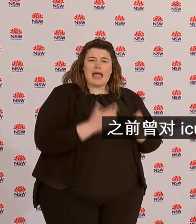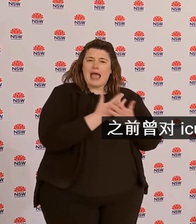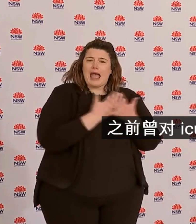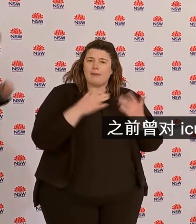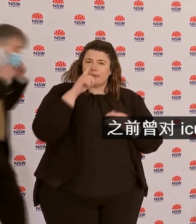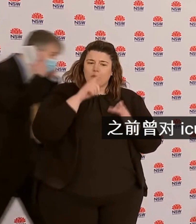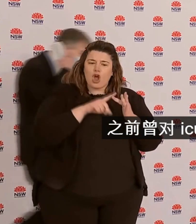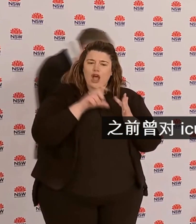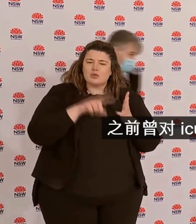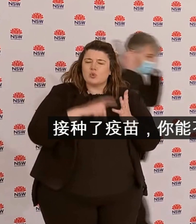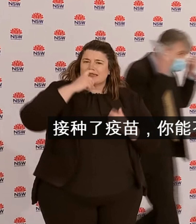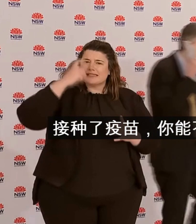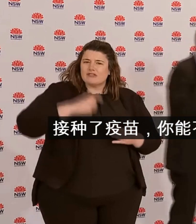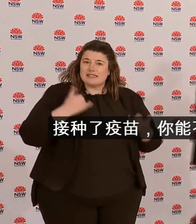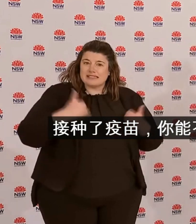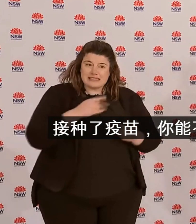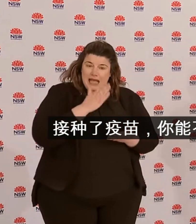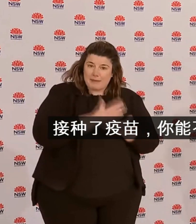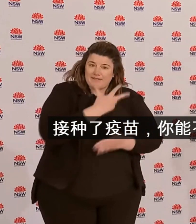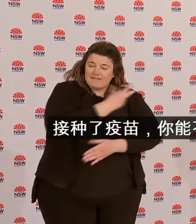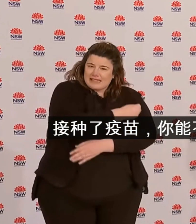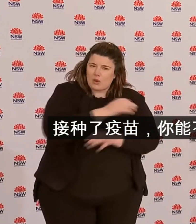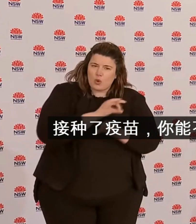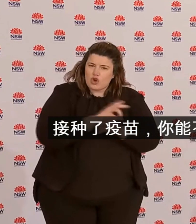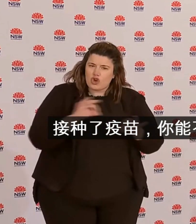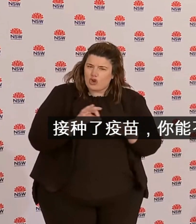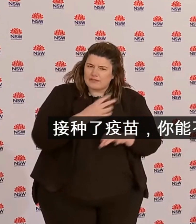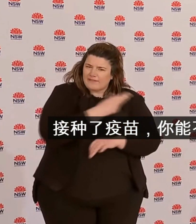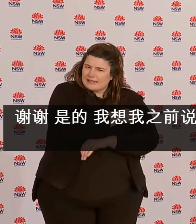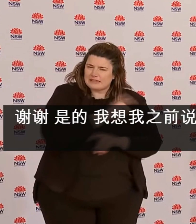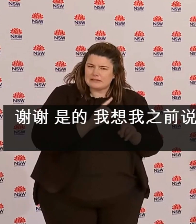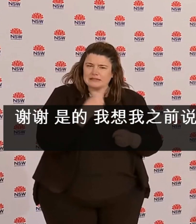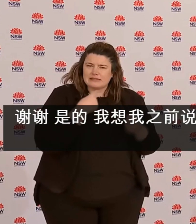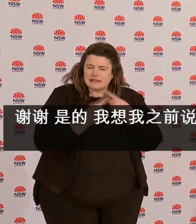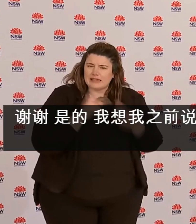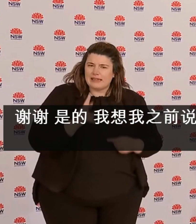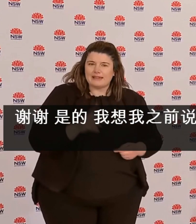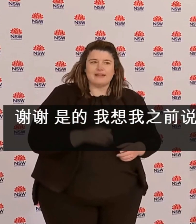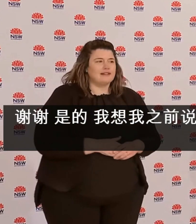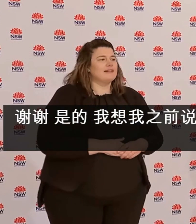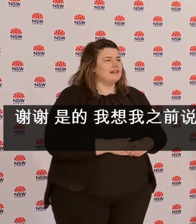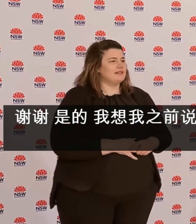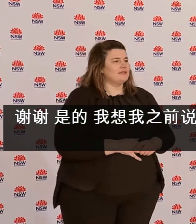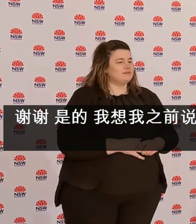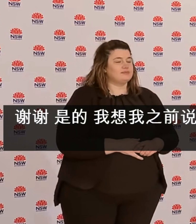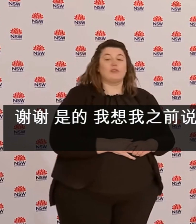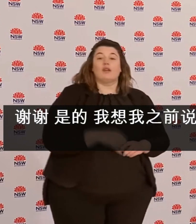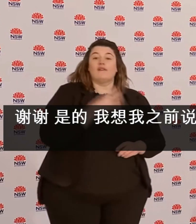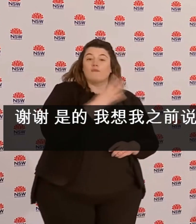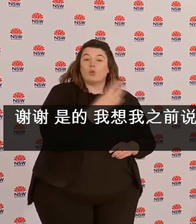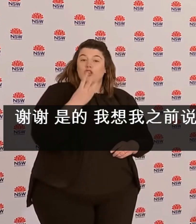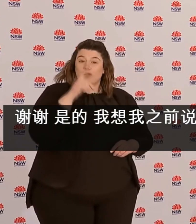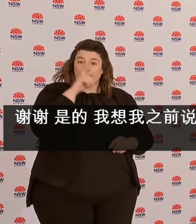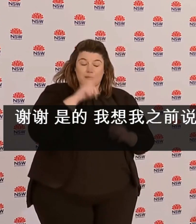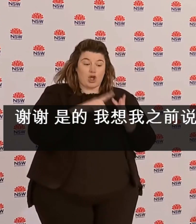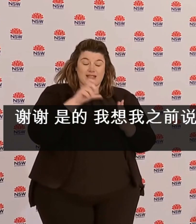people in ICU that were or weren't vaccinated. Could you just clarify that stat out loud for everybody at home? Thank you. Yes, I think I misspoke before. So of the 43 people